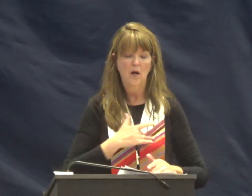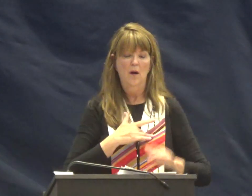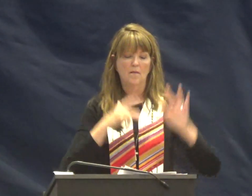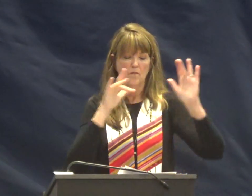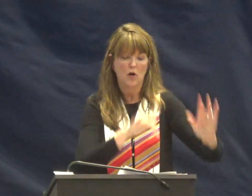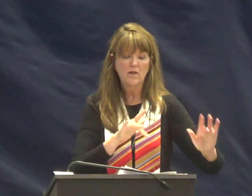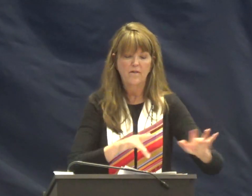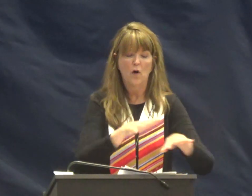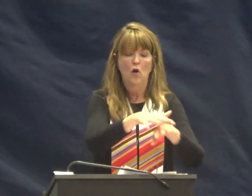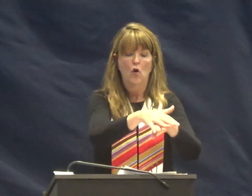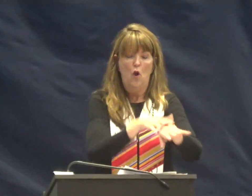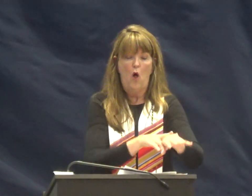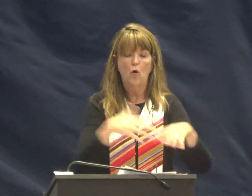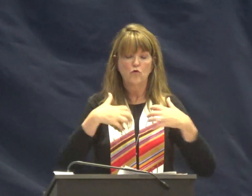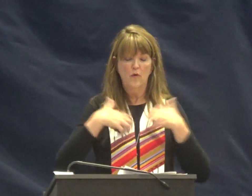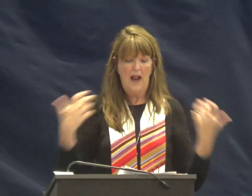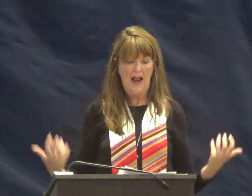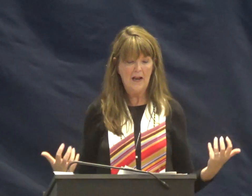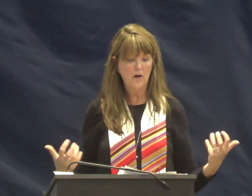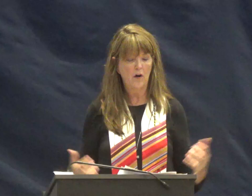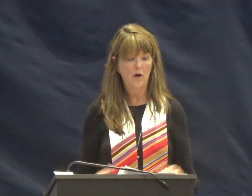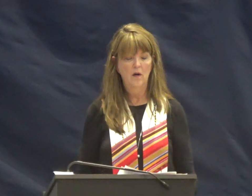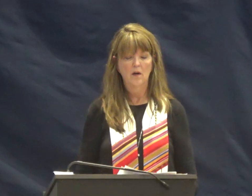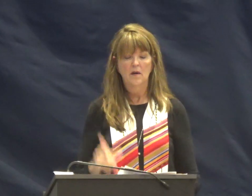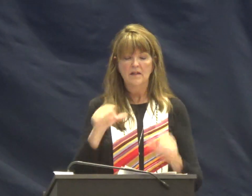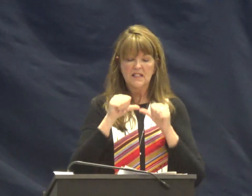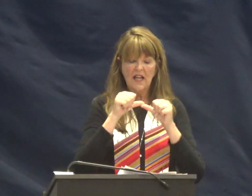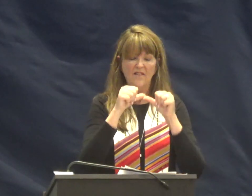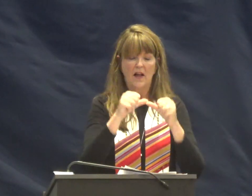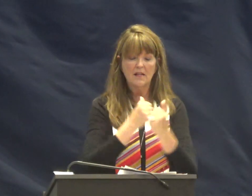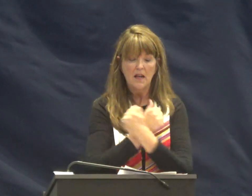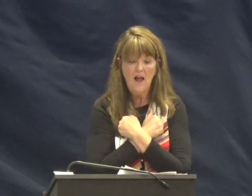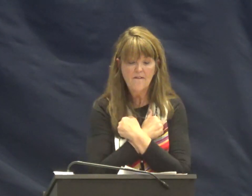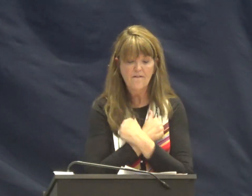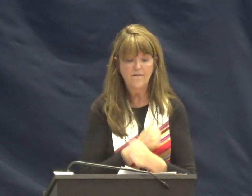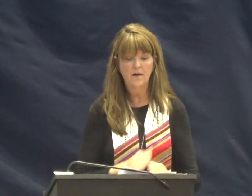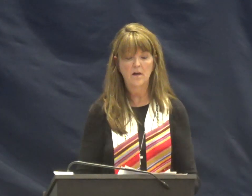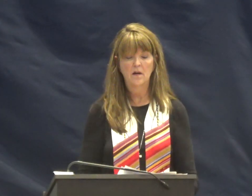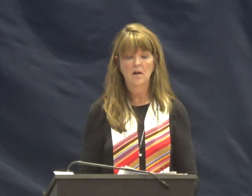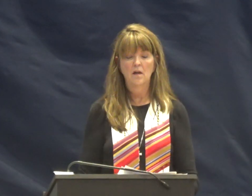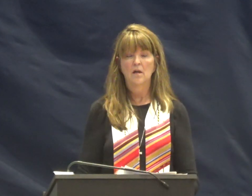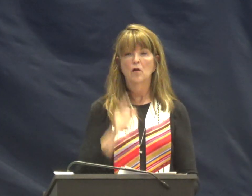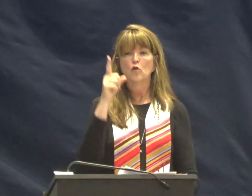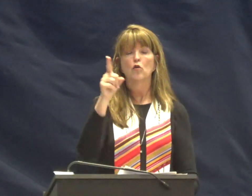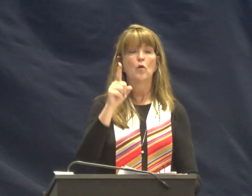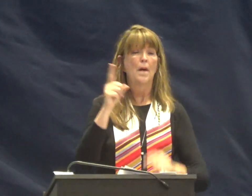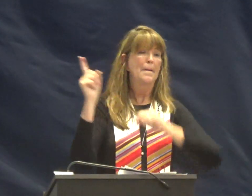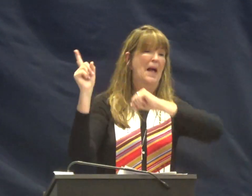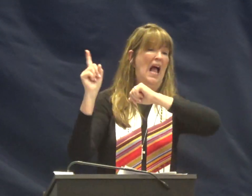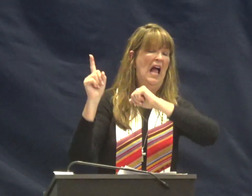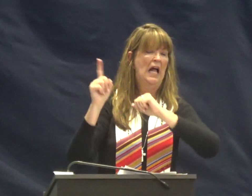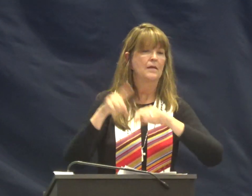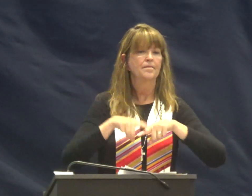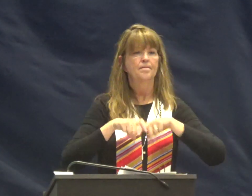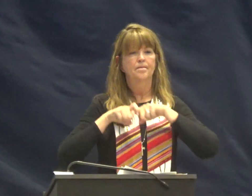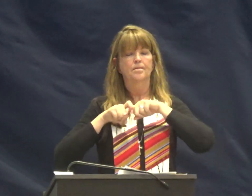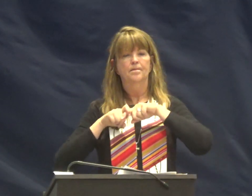you are generous and merciful and slow to anger, that you are consistent with love, that